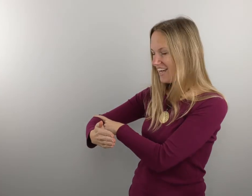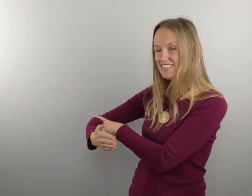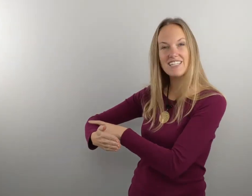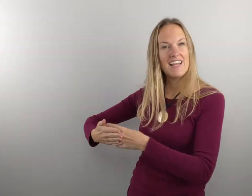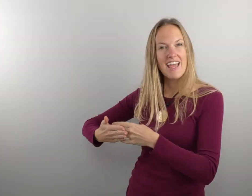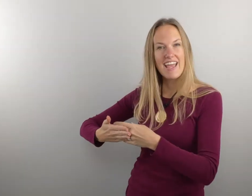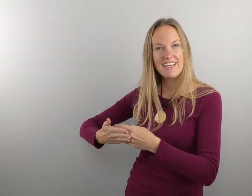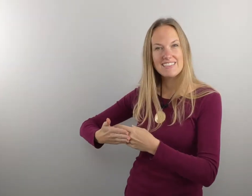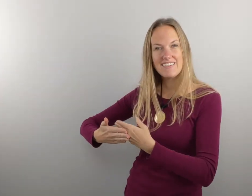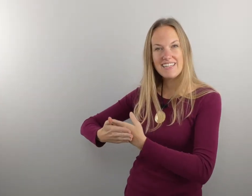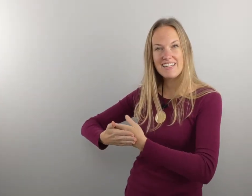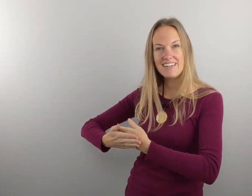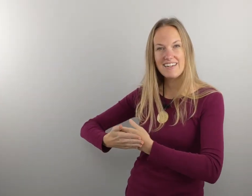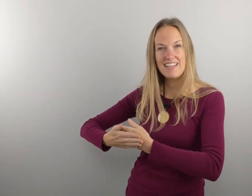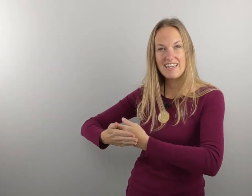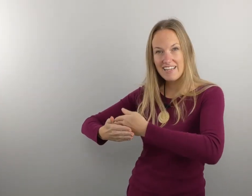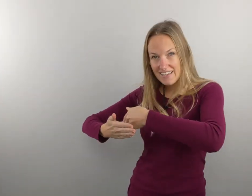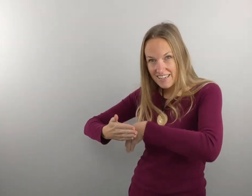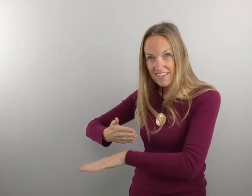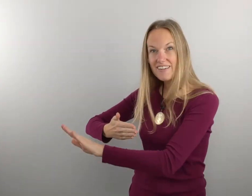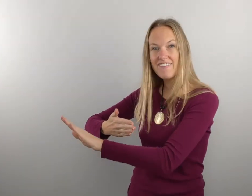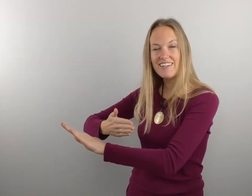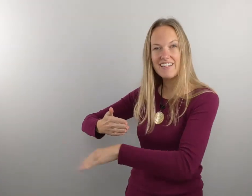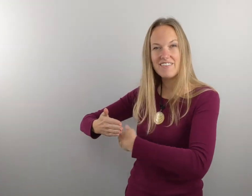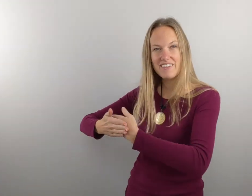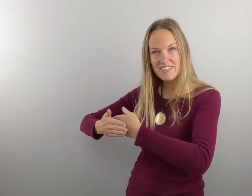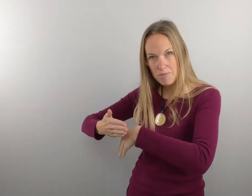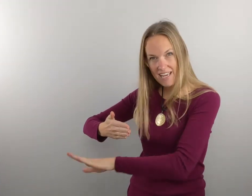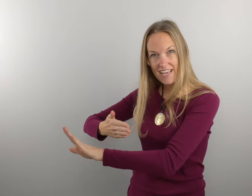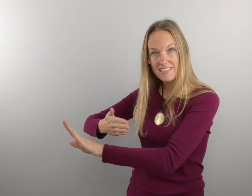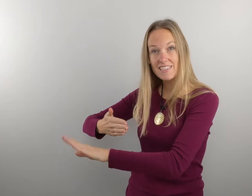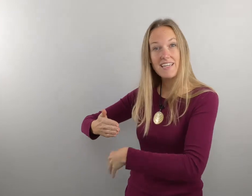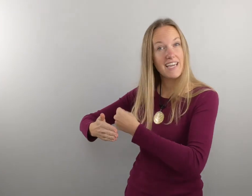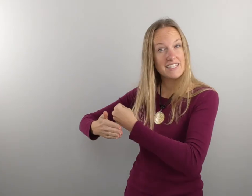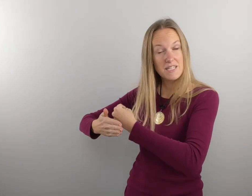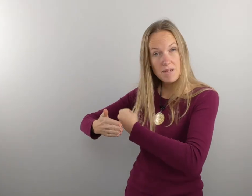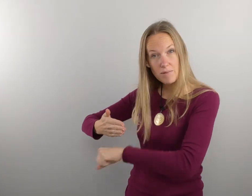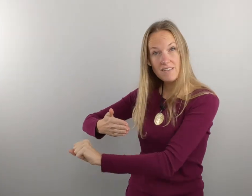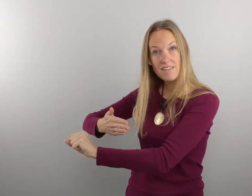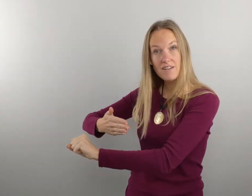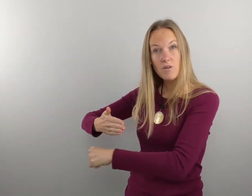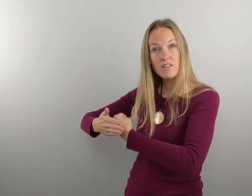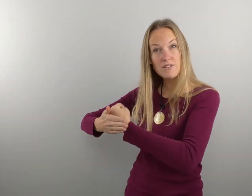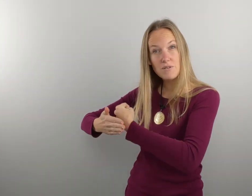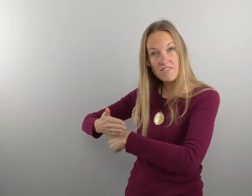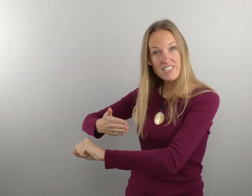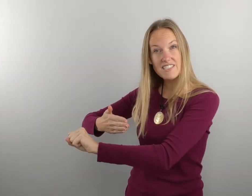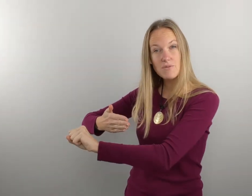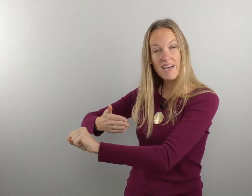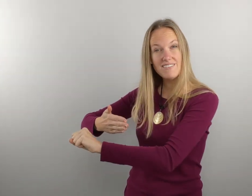refresh. Hand out here, and then go underneath with your dominant hand. Occasionally people will do it with a fist as well.